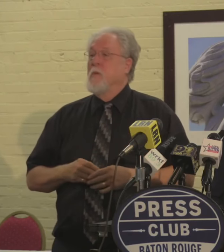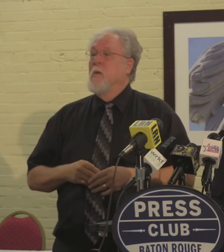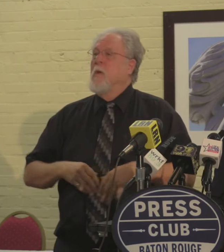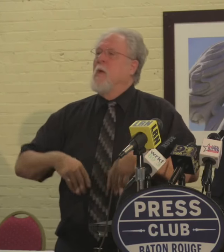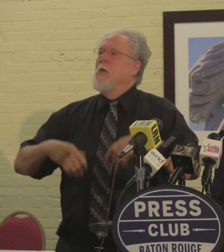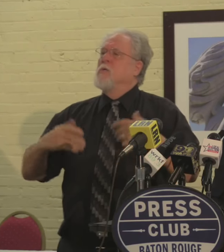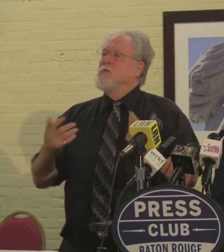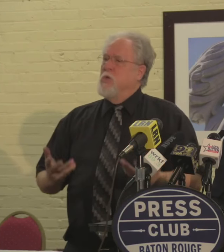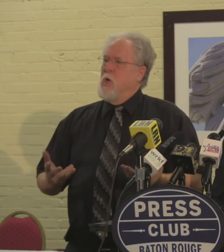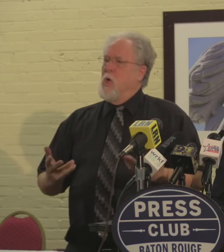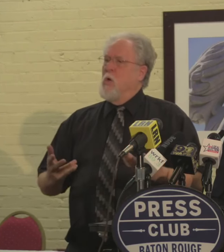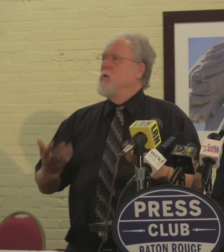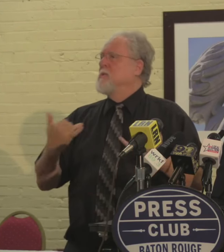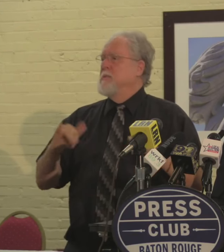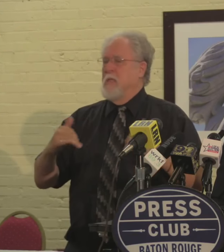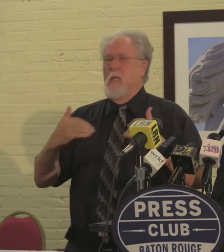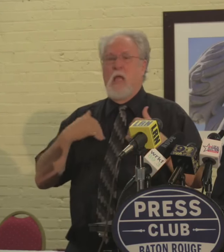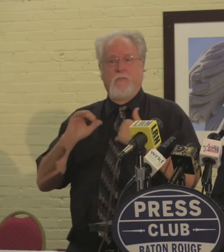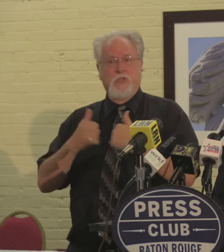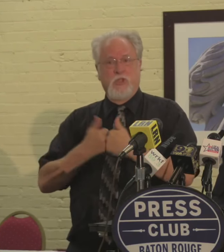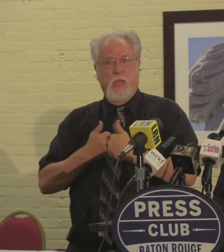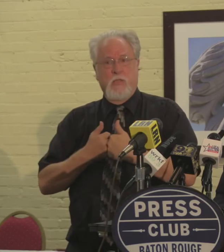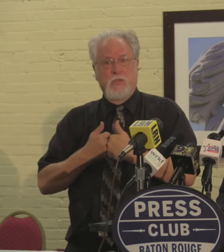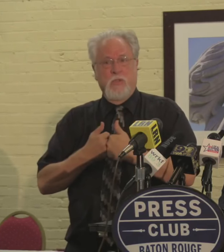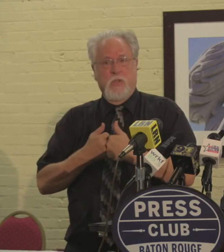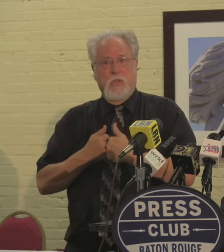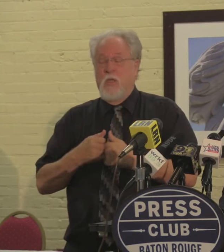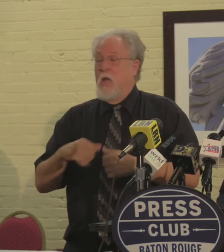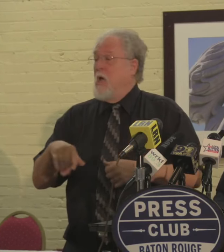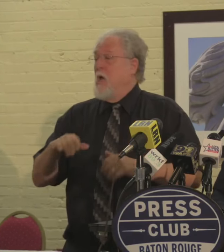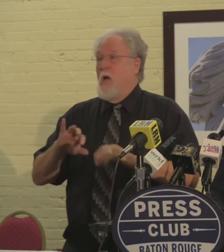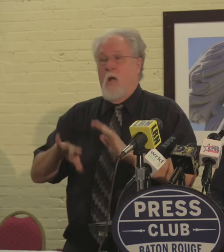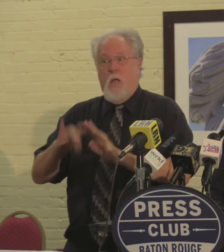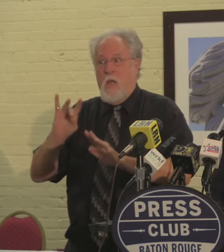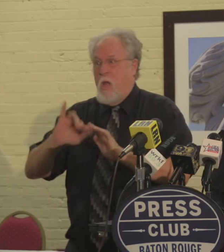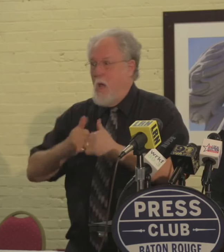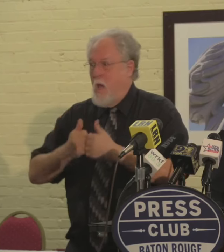So we still have the challenge of finding a